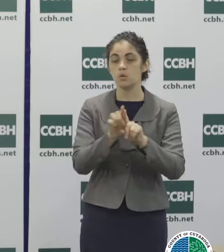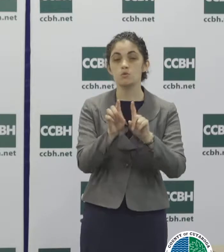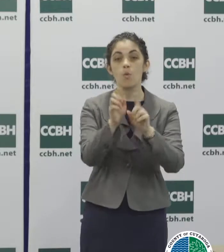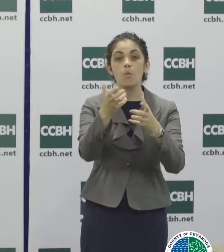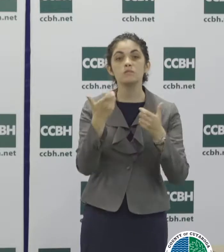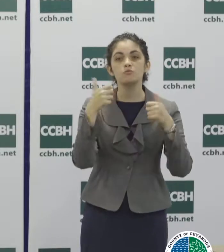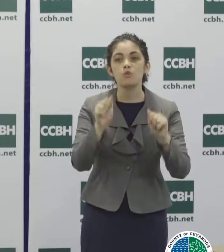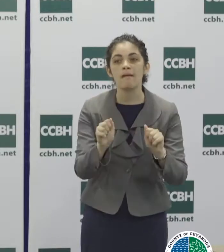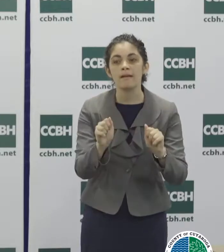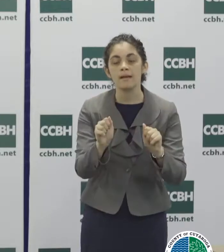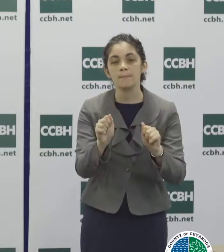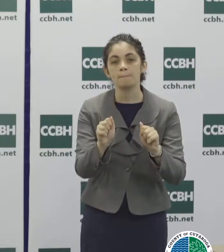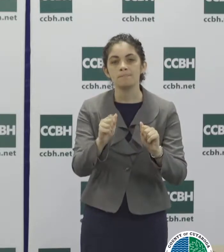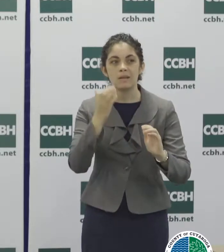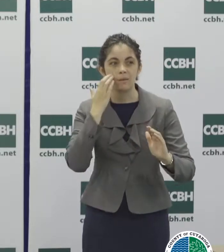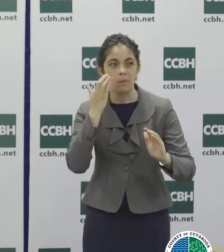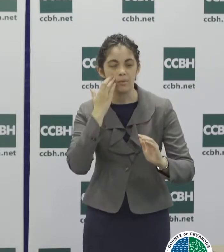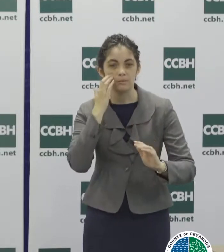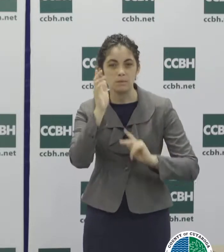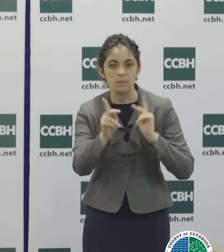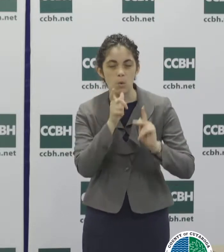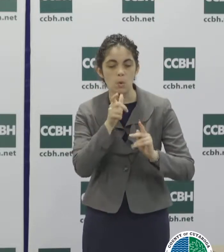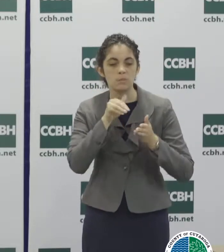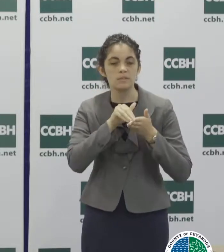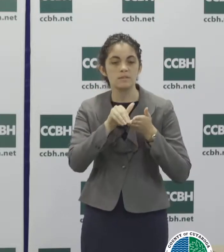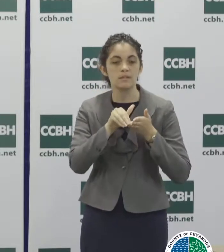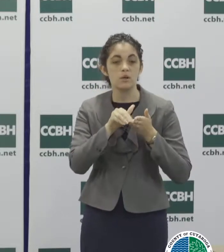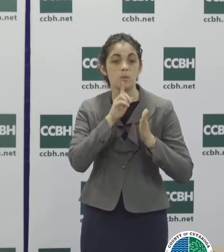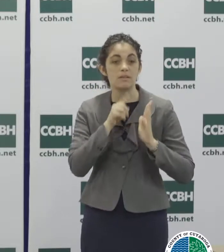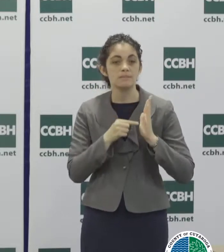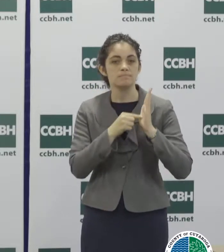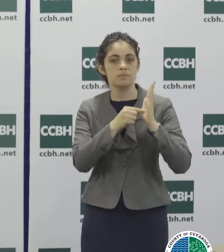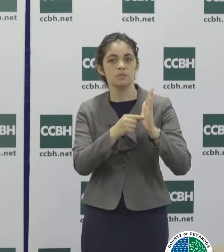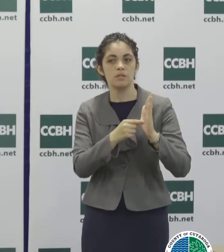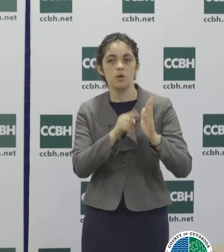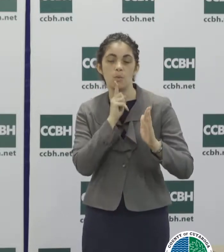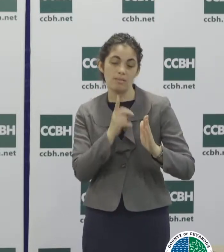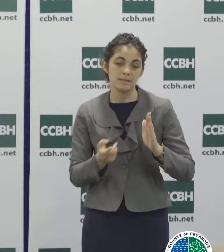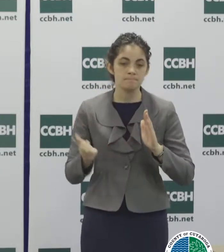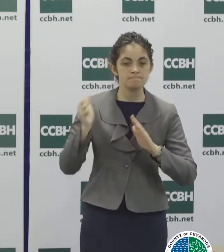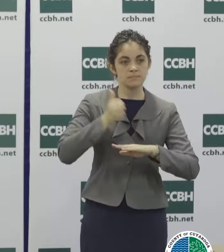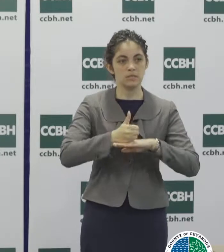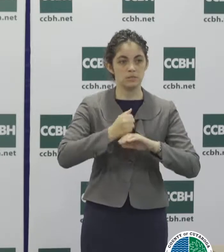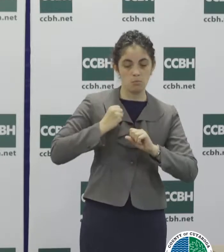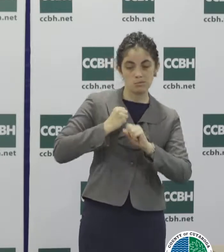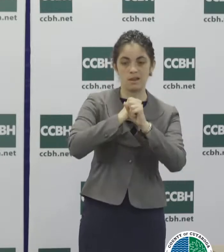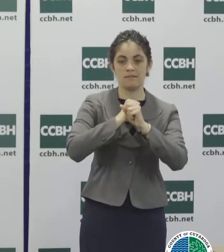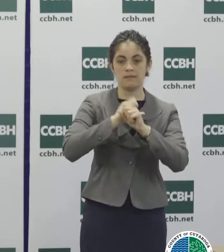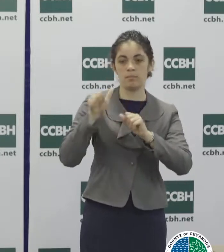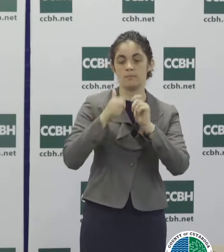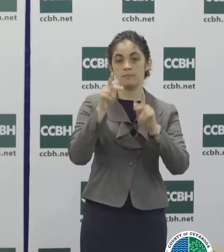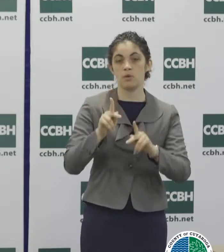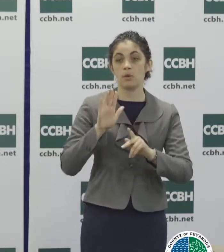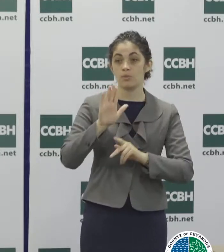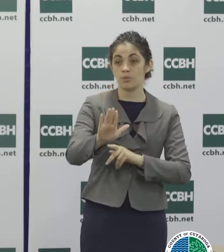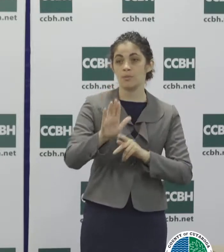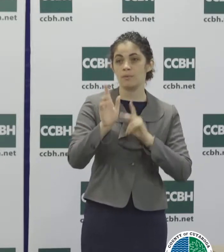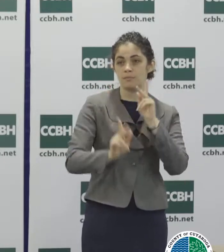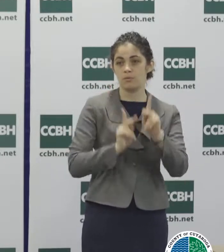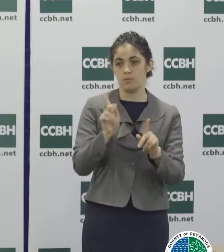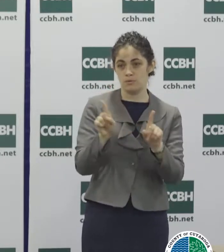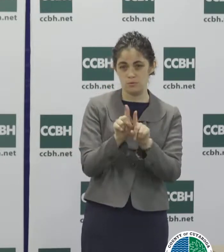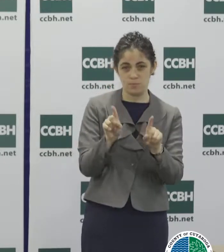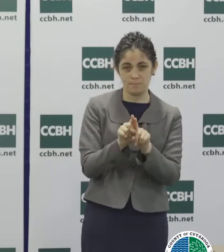to try and acknowledge people who are exemplars in the community, that are stepping up to protect their patrons, to